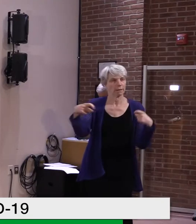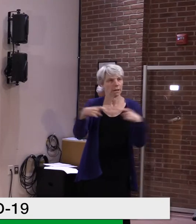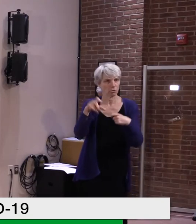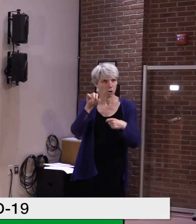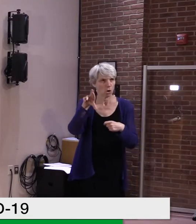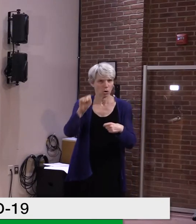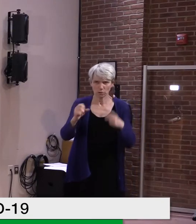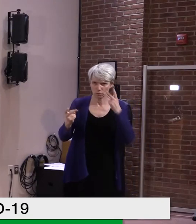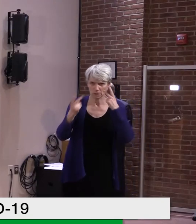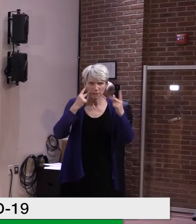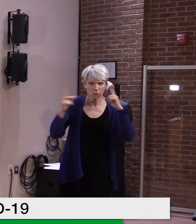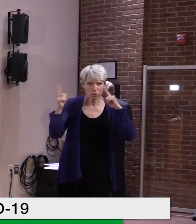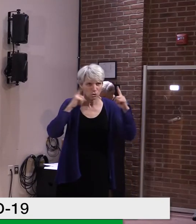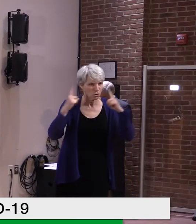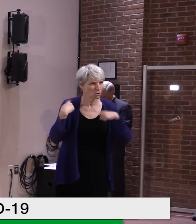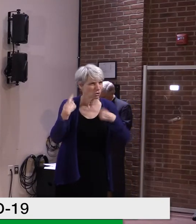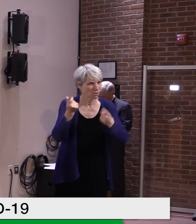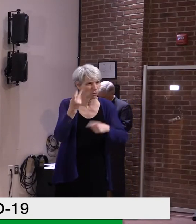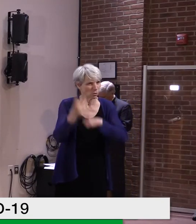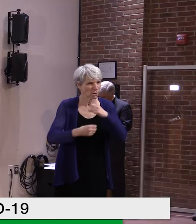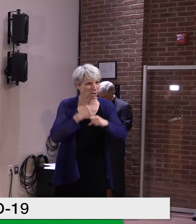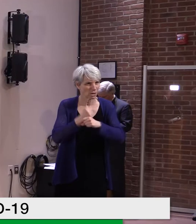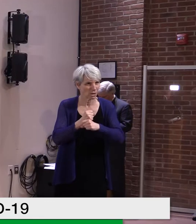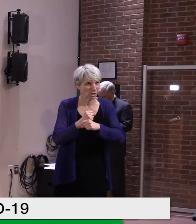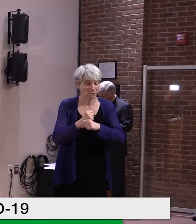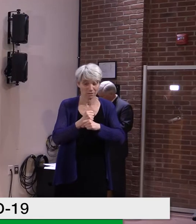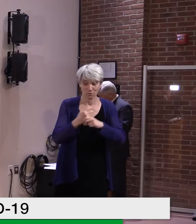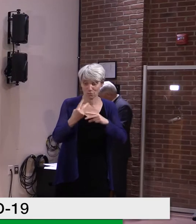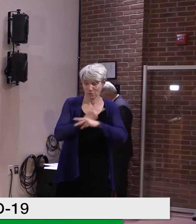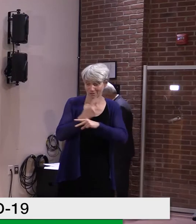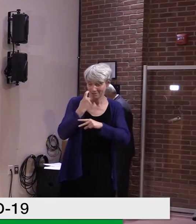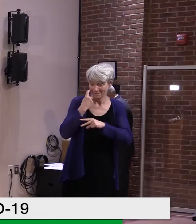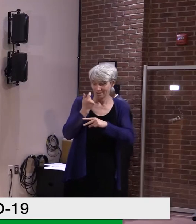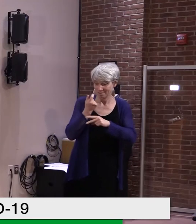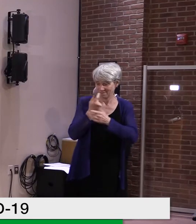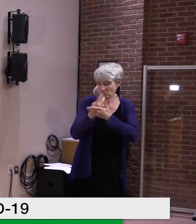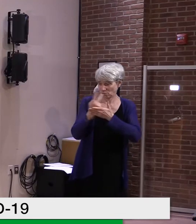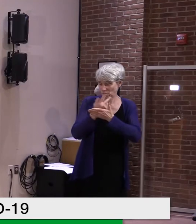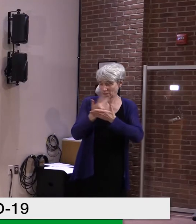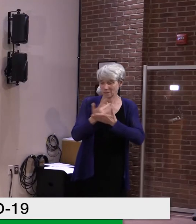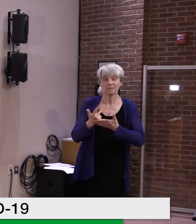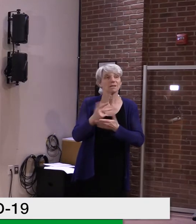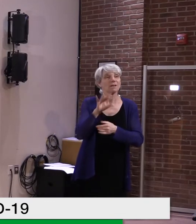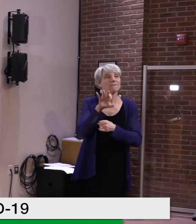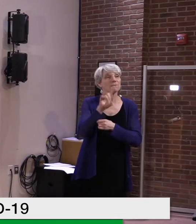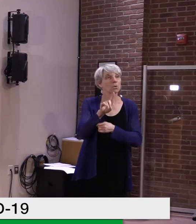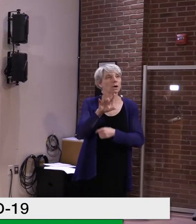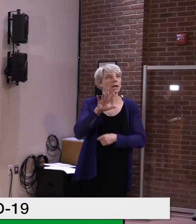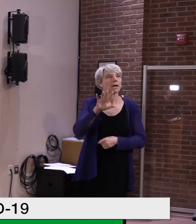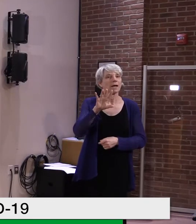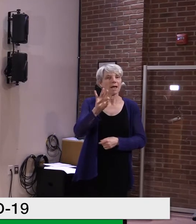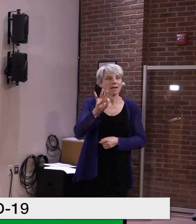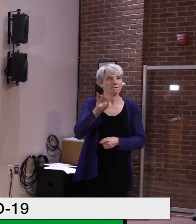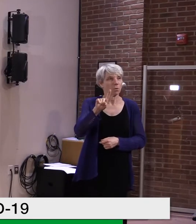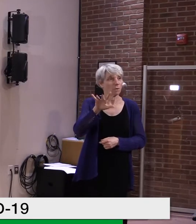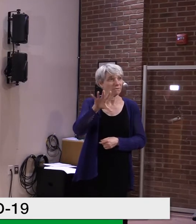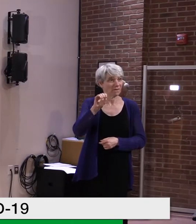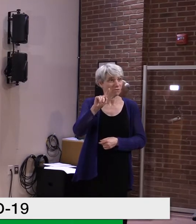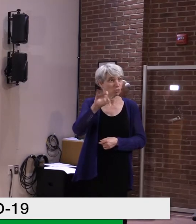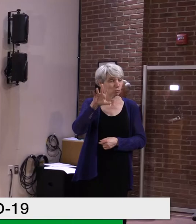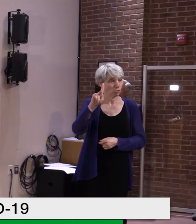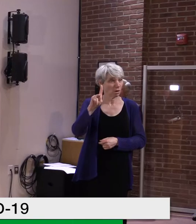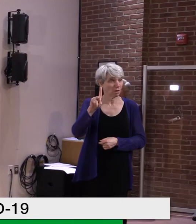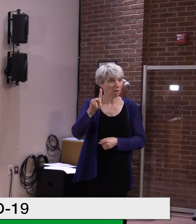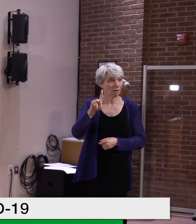on this issue, and certainly over the last couple of weeks with the Ford F-150 coming out, the